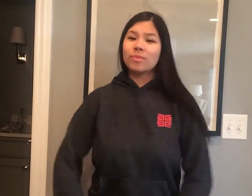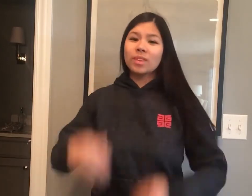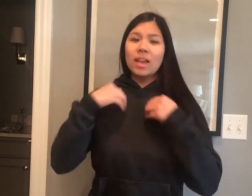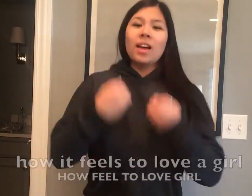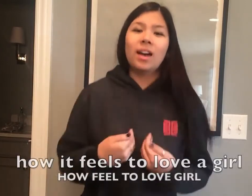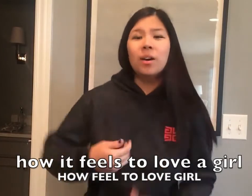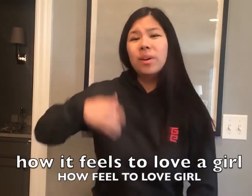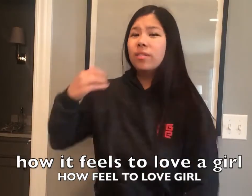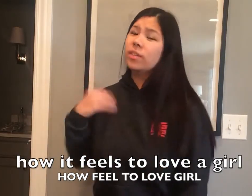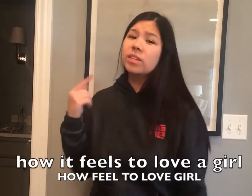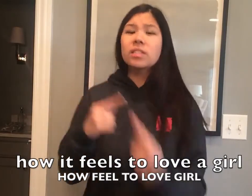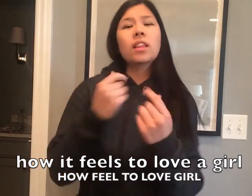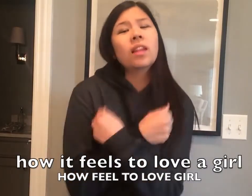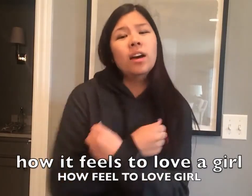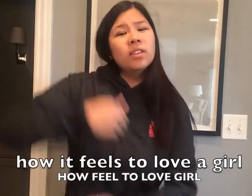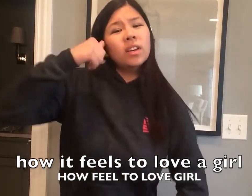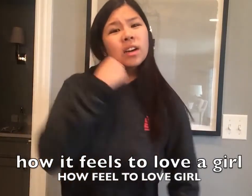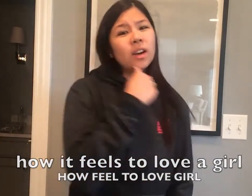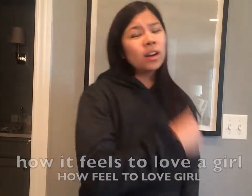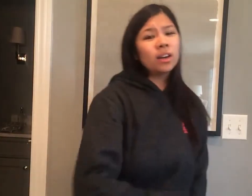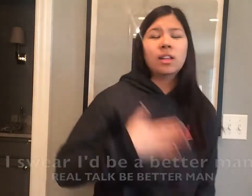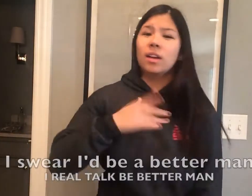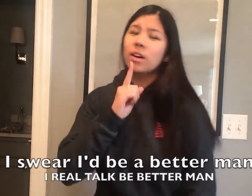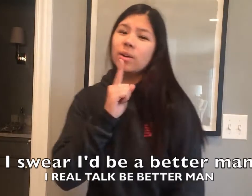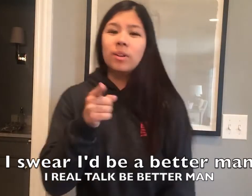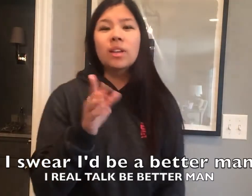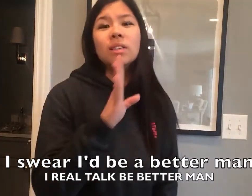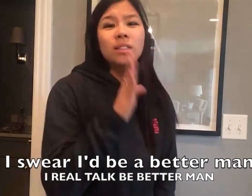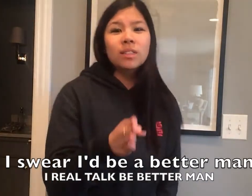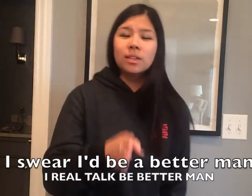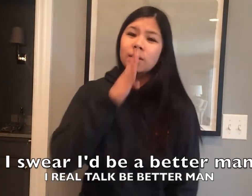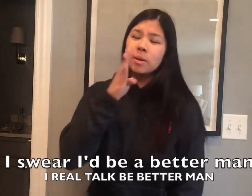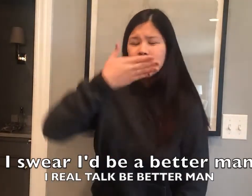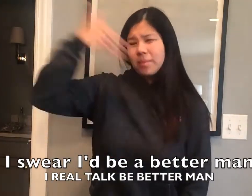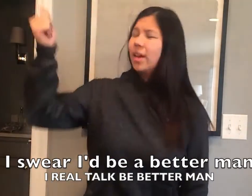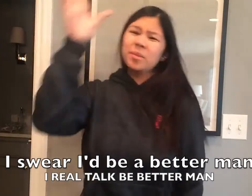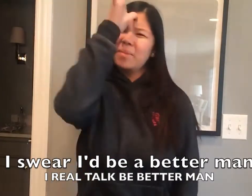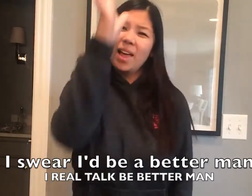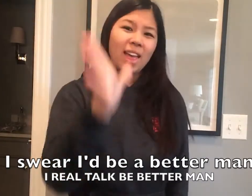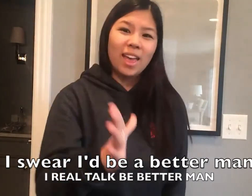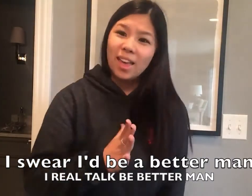How it feels to love a girl, I swear I'd be a better man